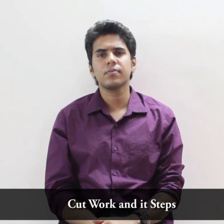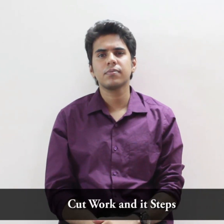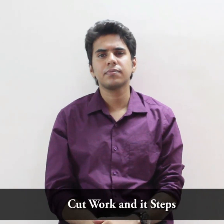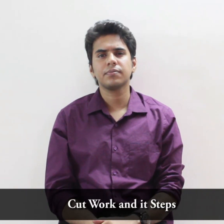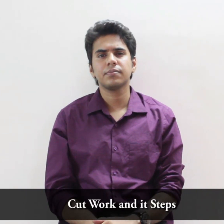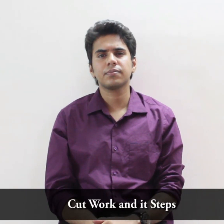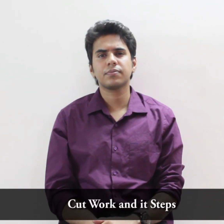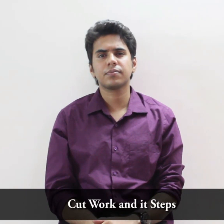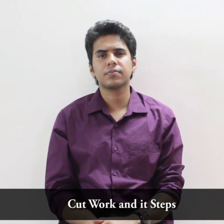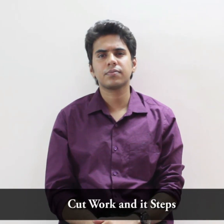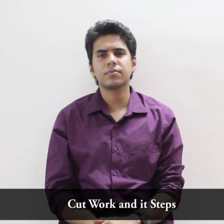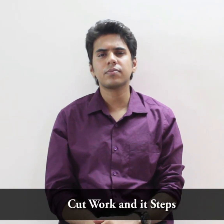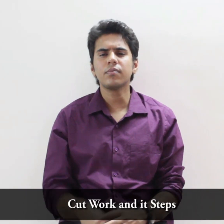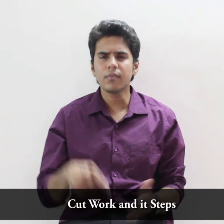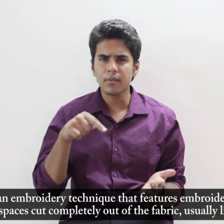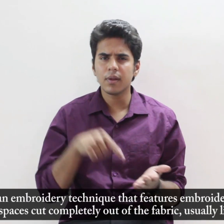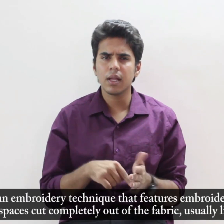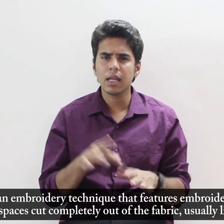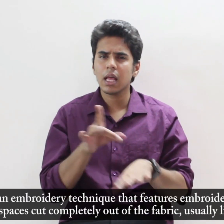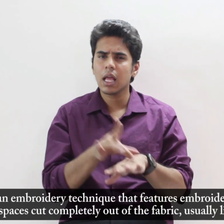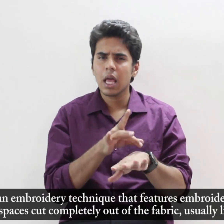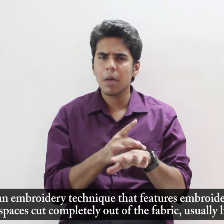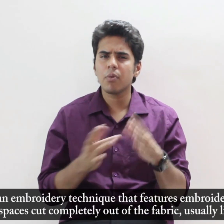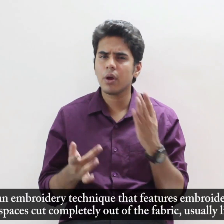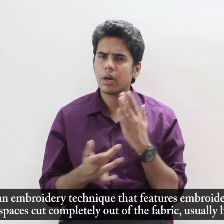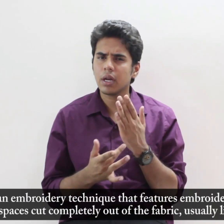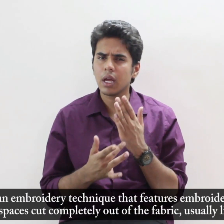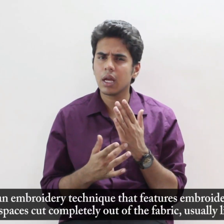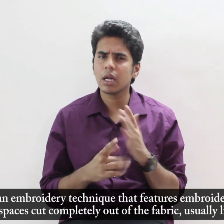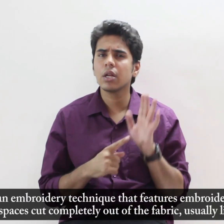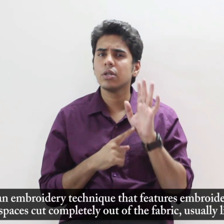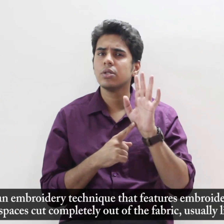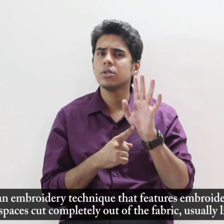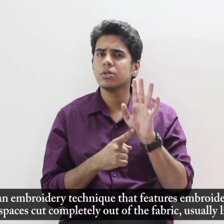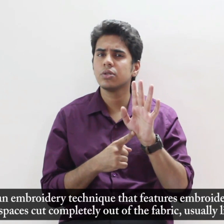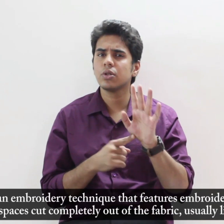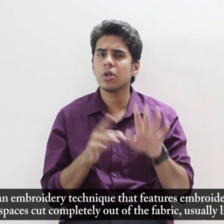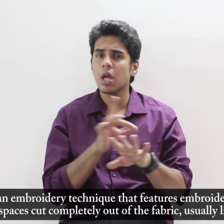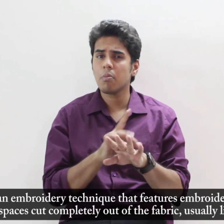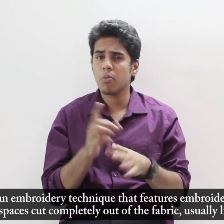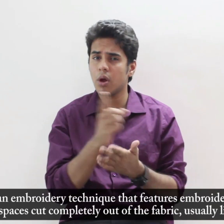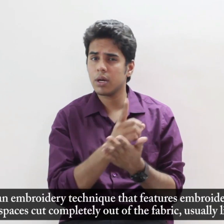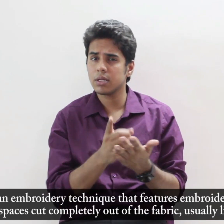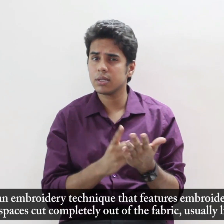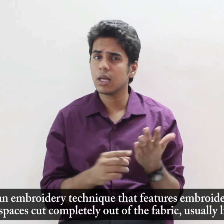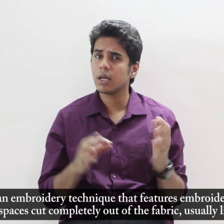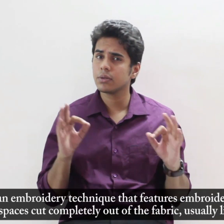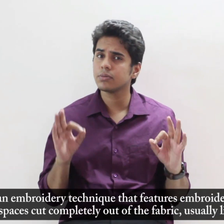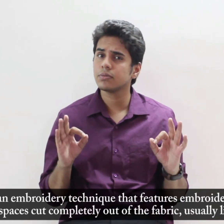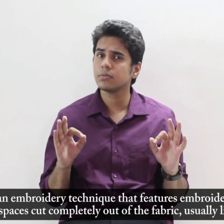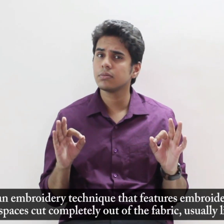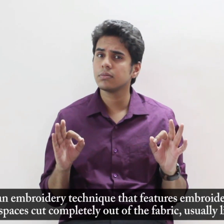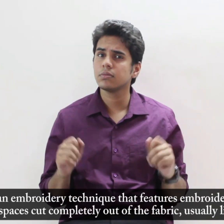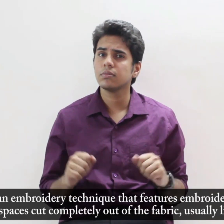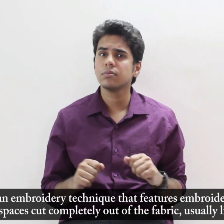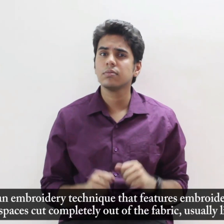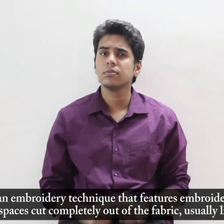Cut work is an embroidery technique that feature embroidered design with spaces cut completely out of the